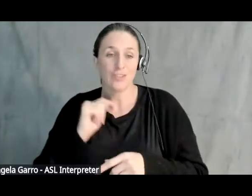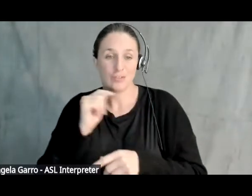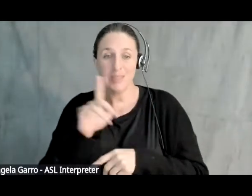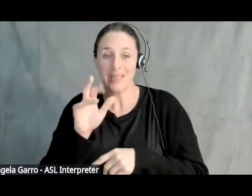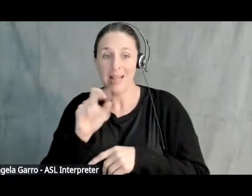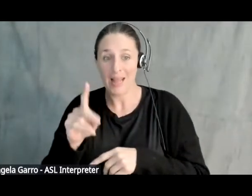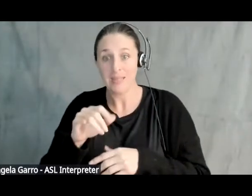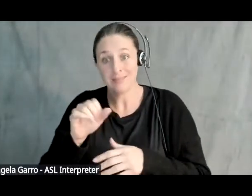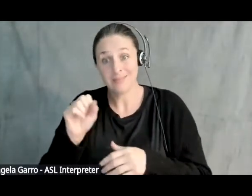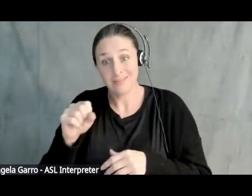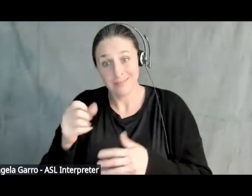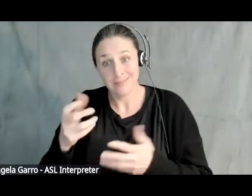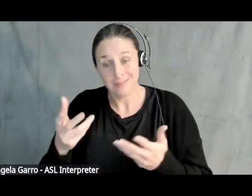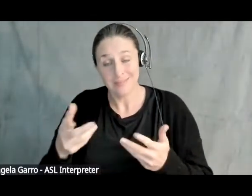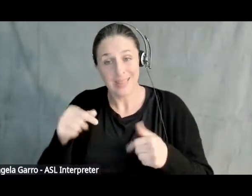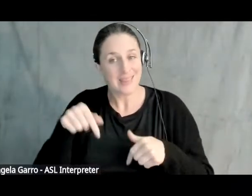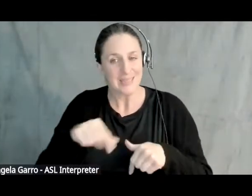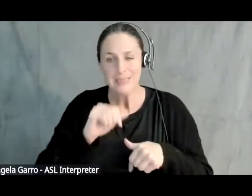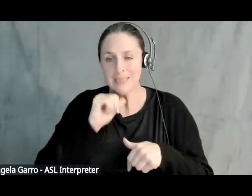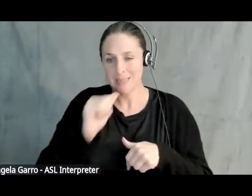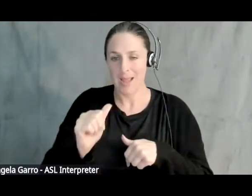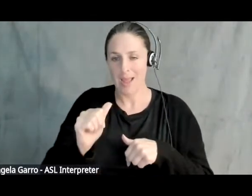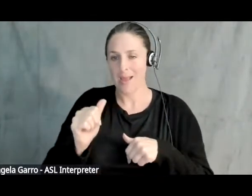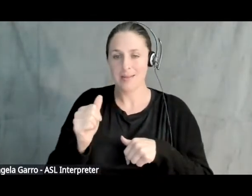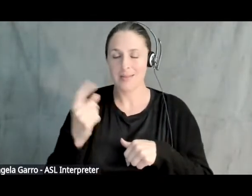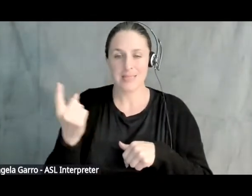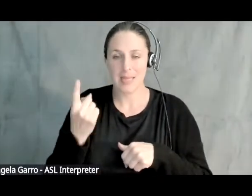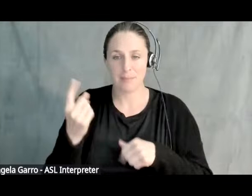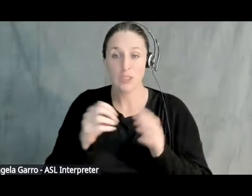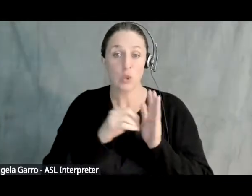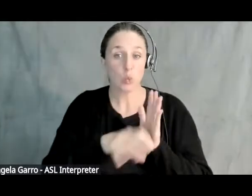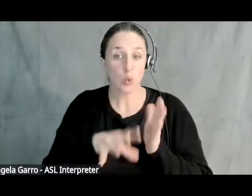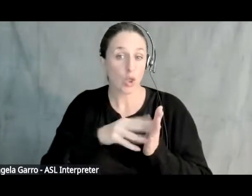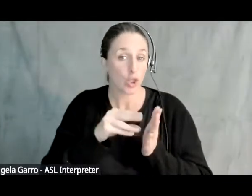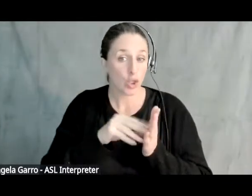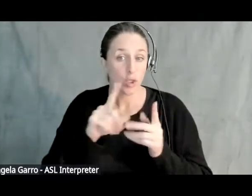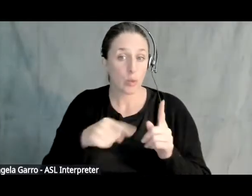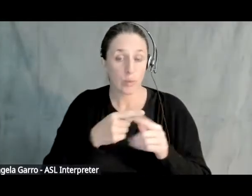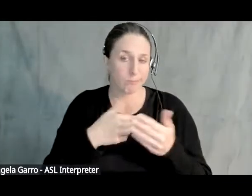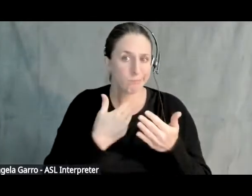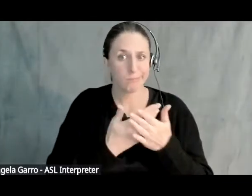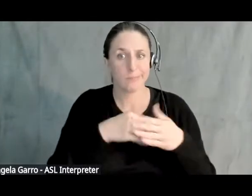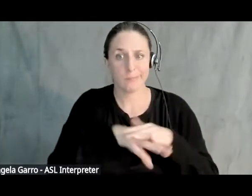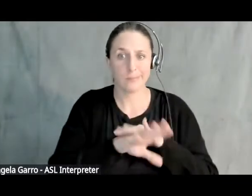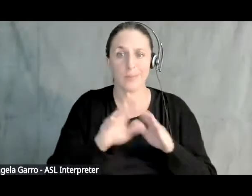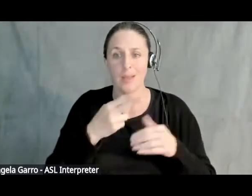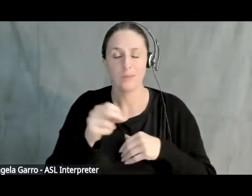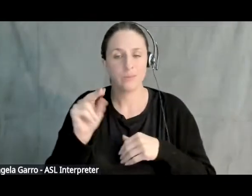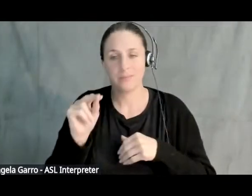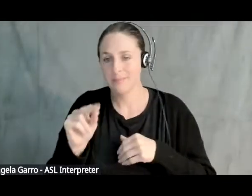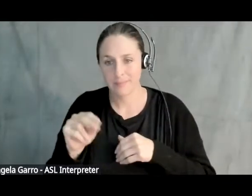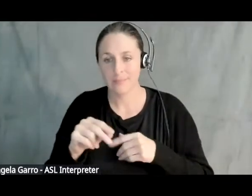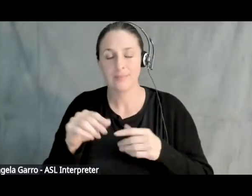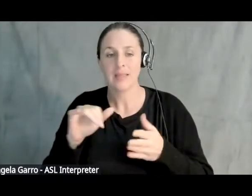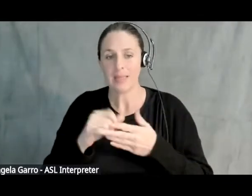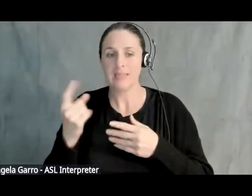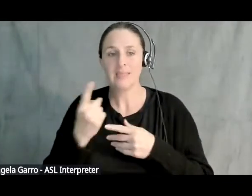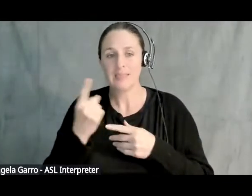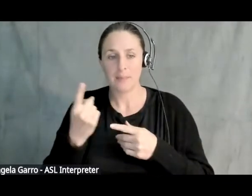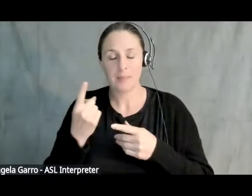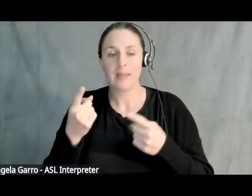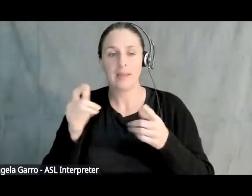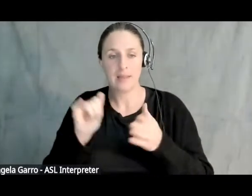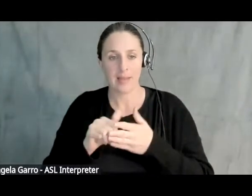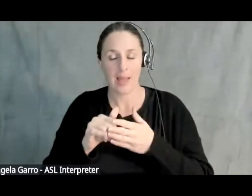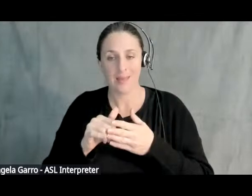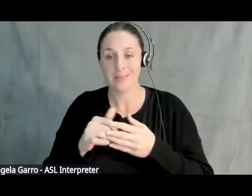referencing it, is that this is not something that students are learning when they enter high school. It's something that is prevalent in